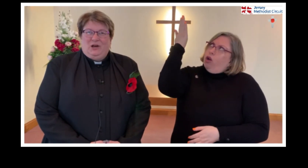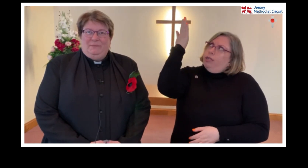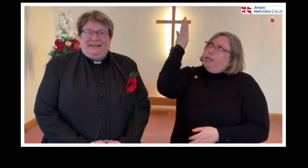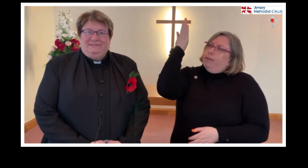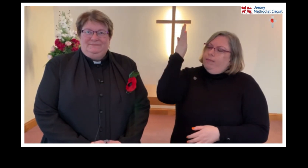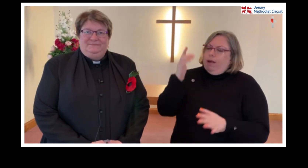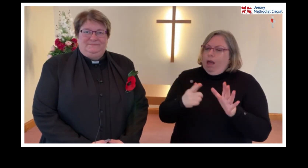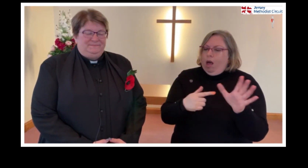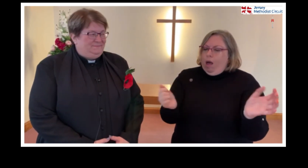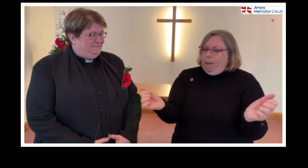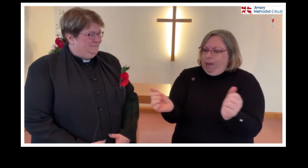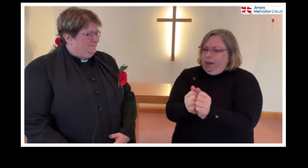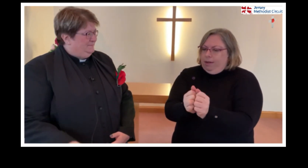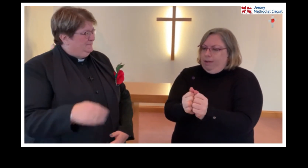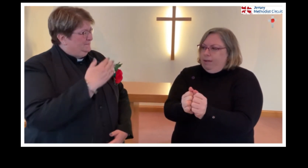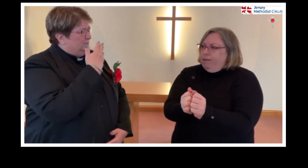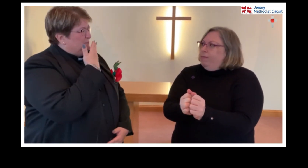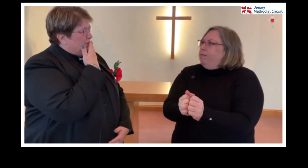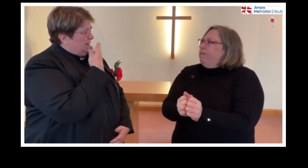Amen.